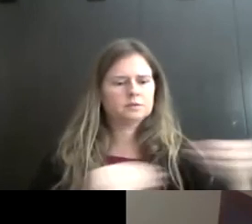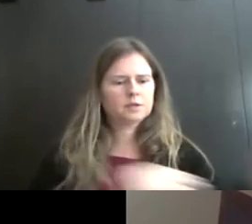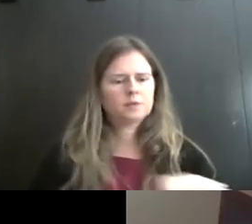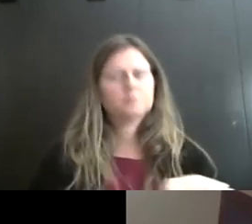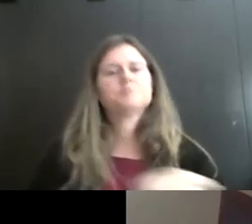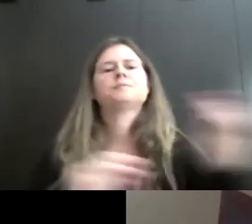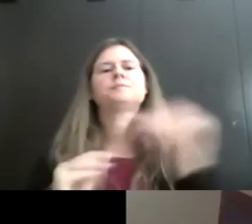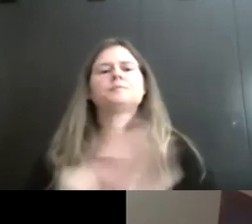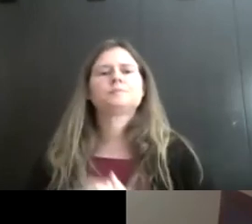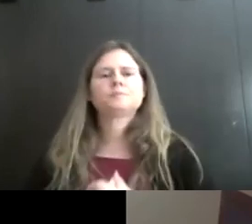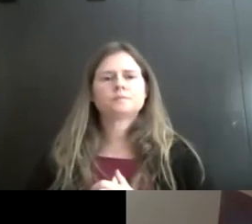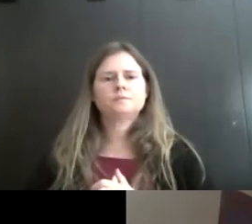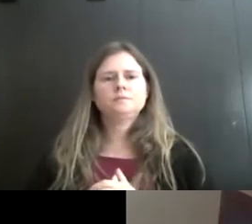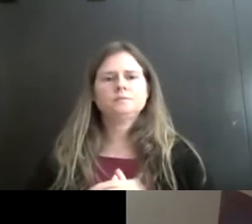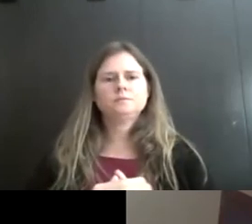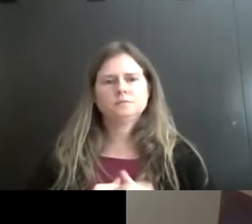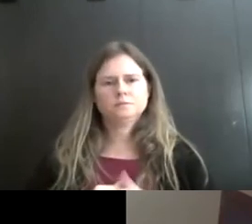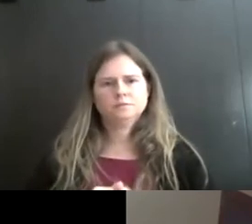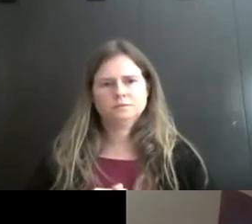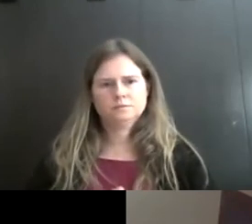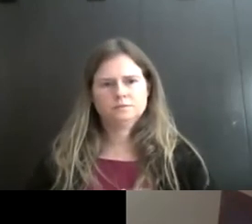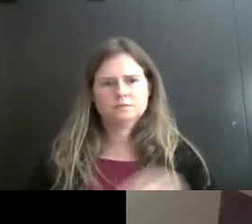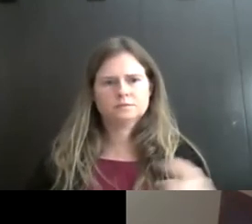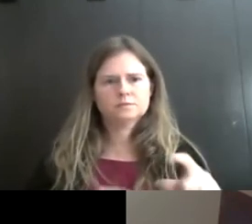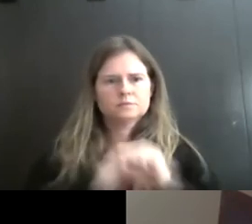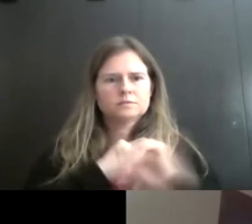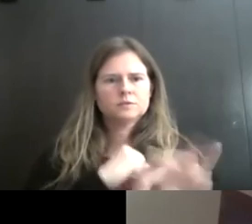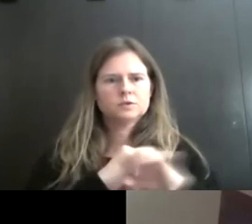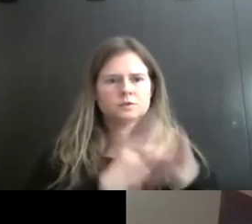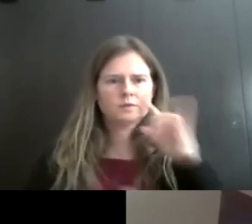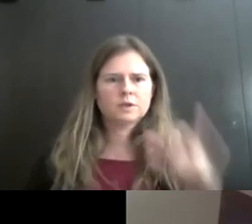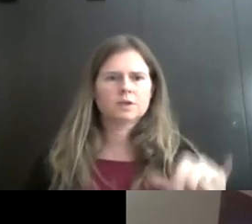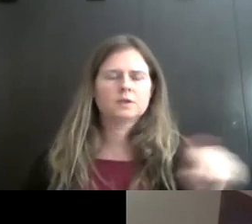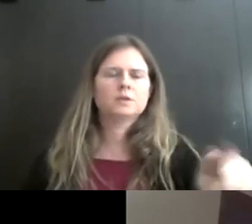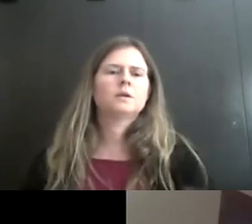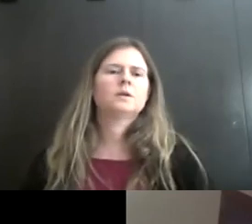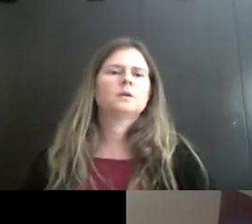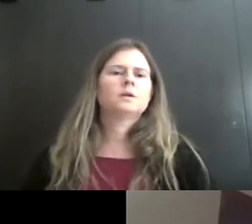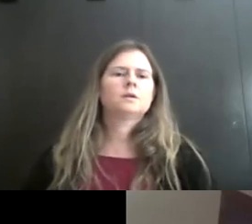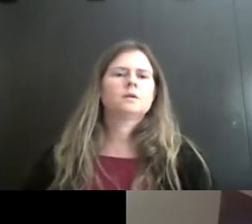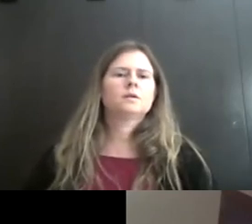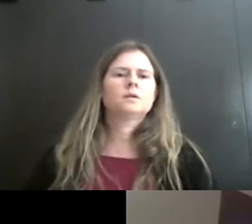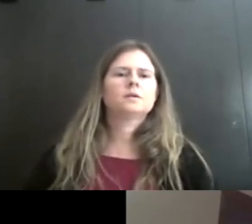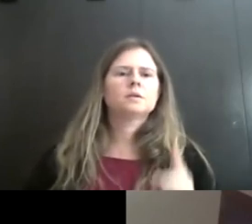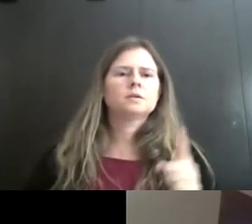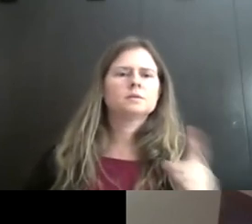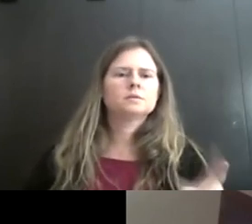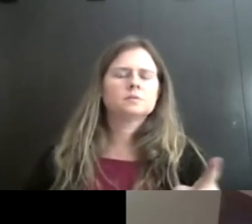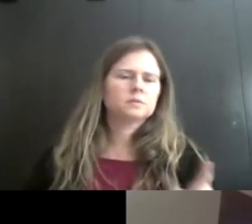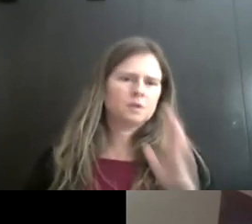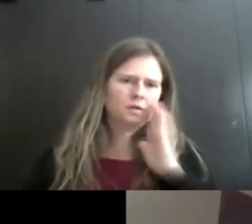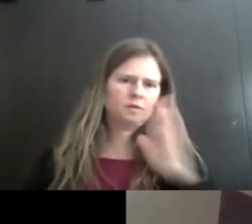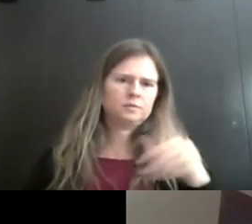my website. But I will put in a shameless plug for this. If everyone can see this. This will be coming out within the